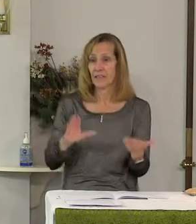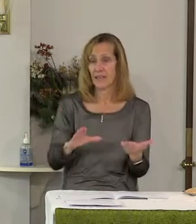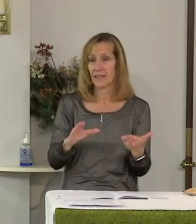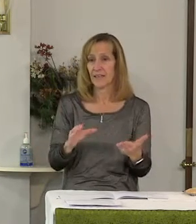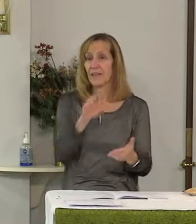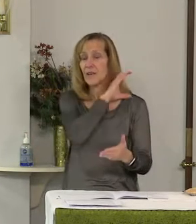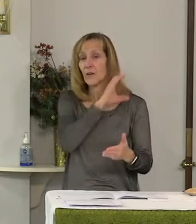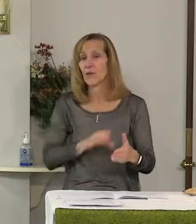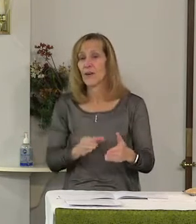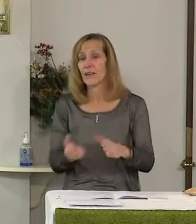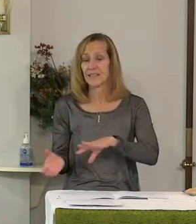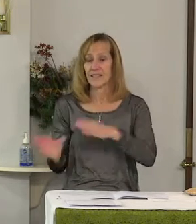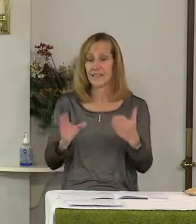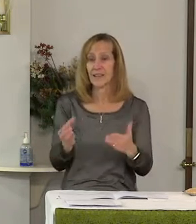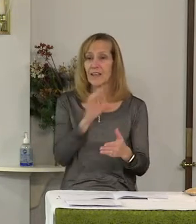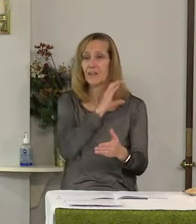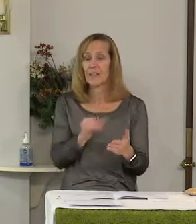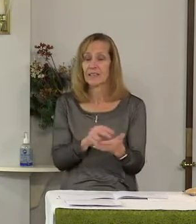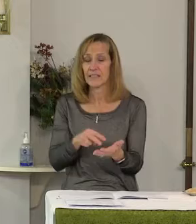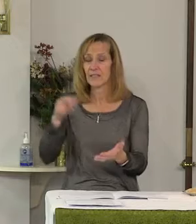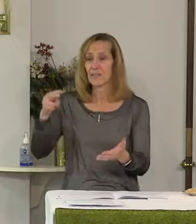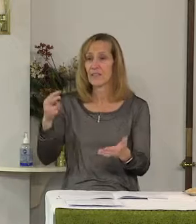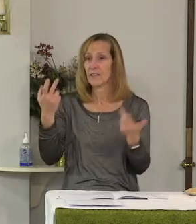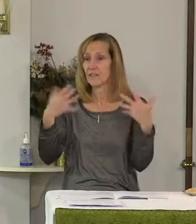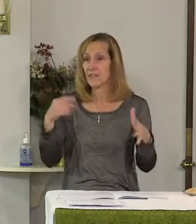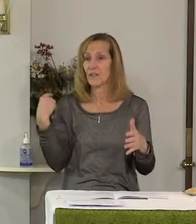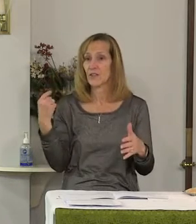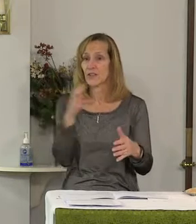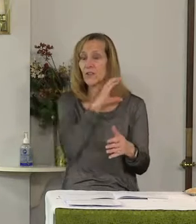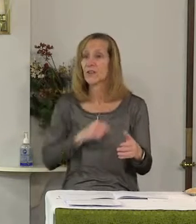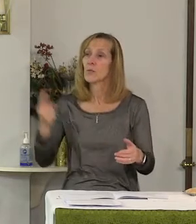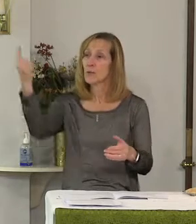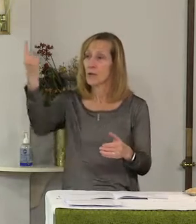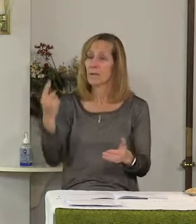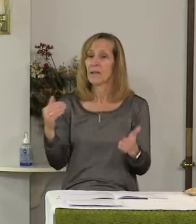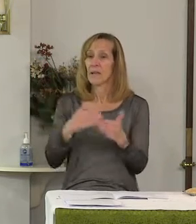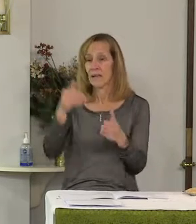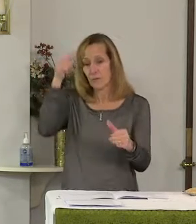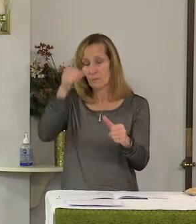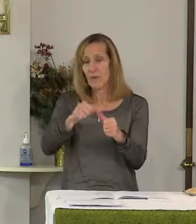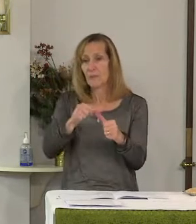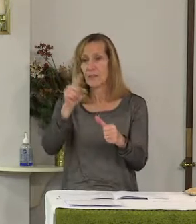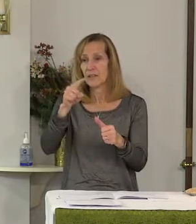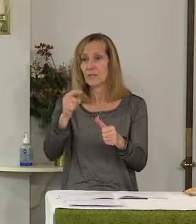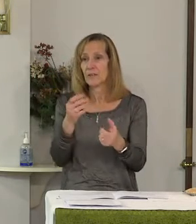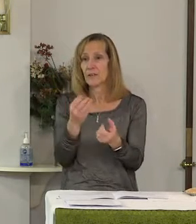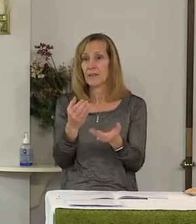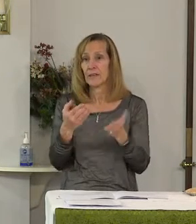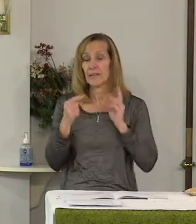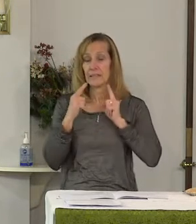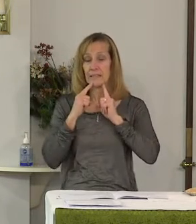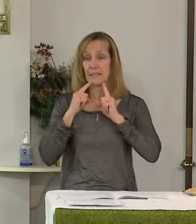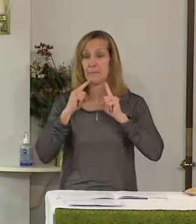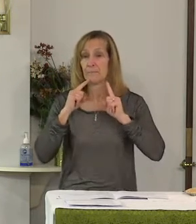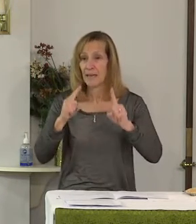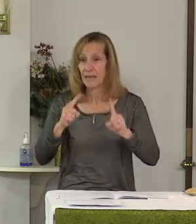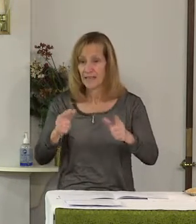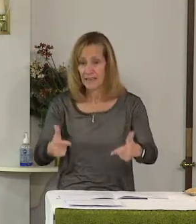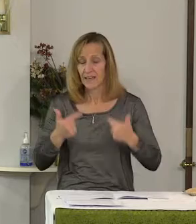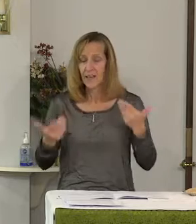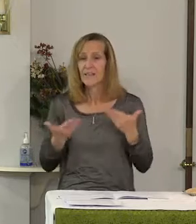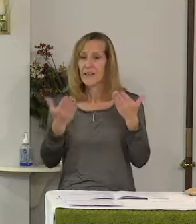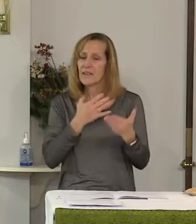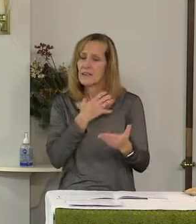Christ has died, Christ is risen, Christ will come again. Remembering, therefore, his salutary command, his